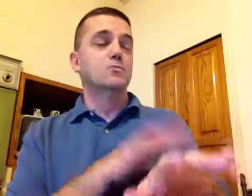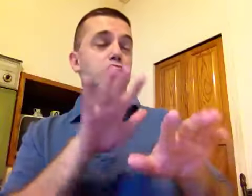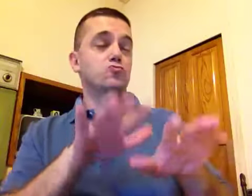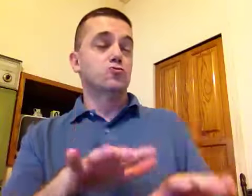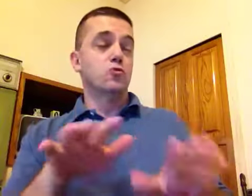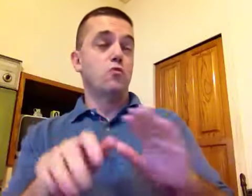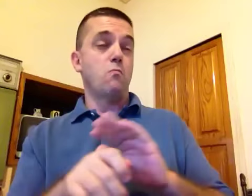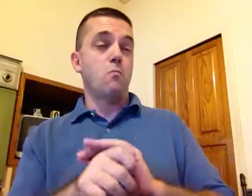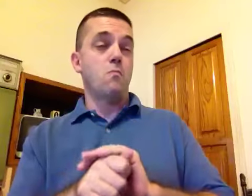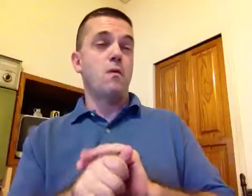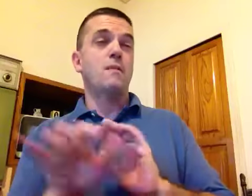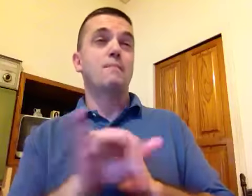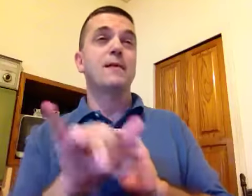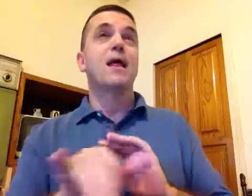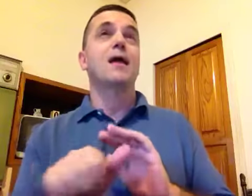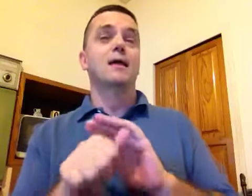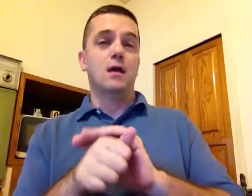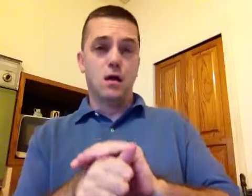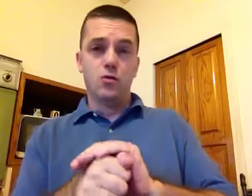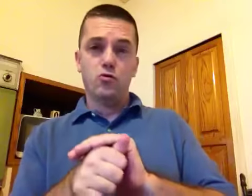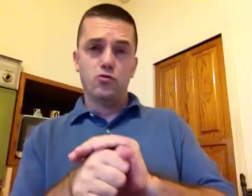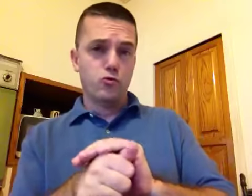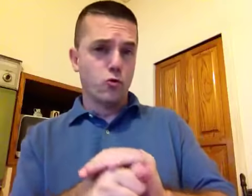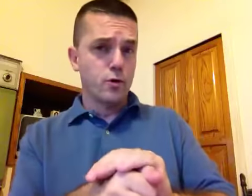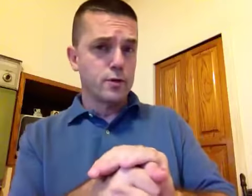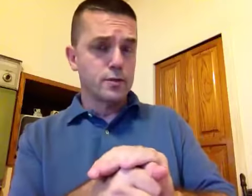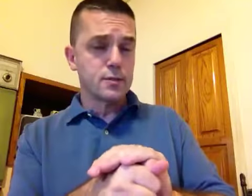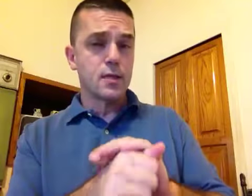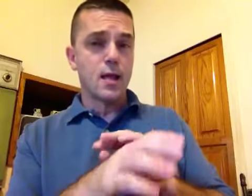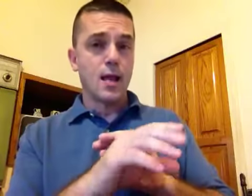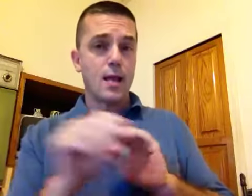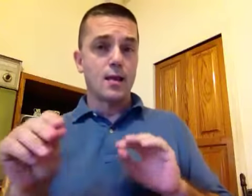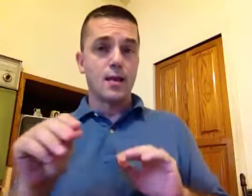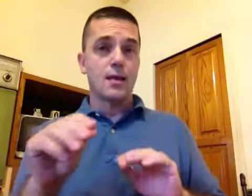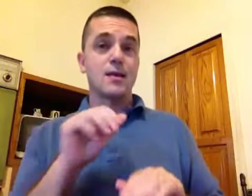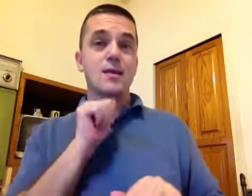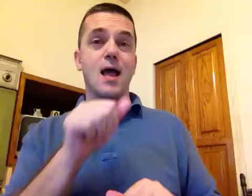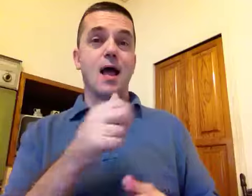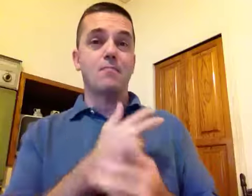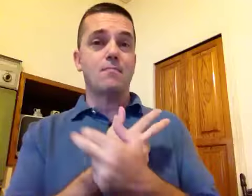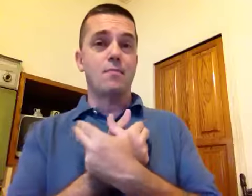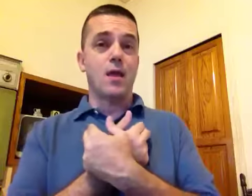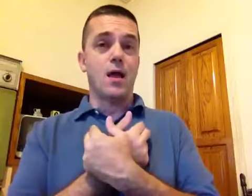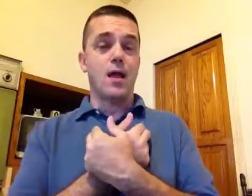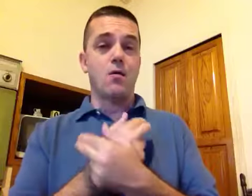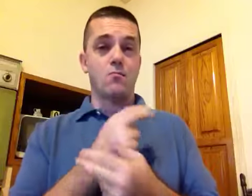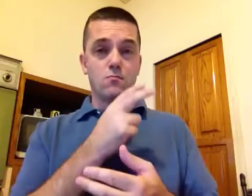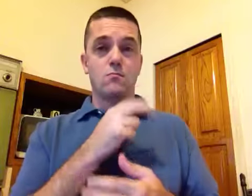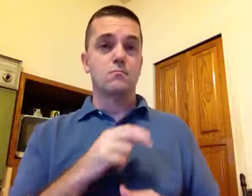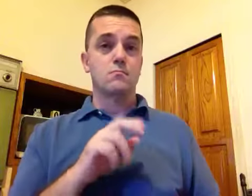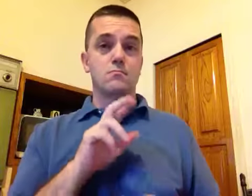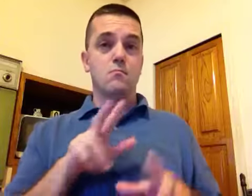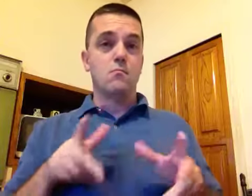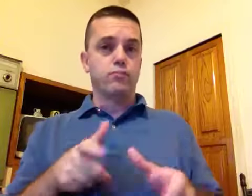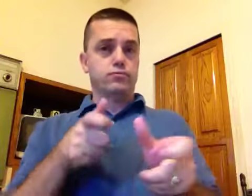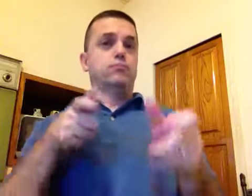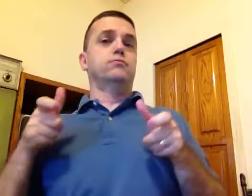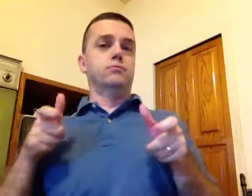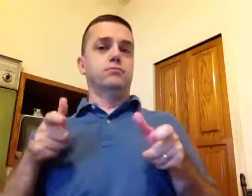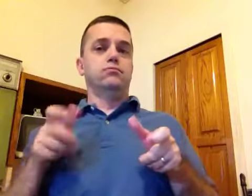very difficult for him because the tortoise is slow and the tortoise is ugly. And he's used to being fast and pretty. And the